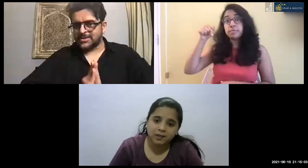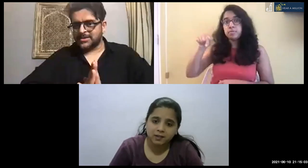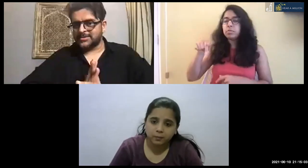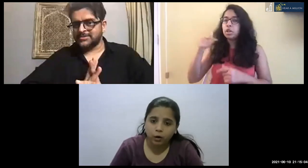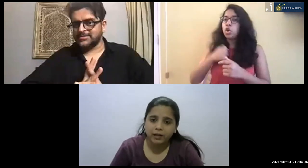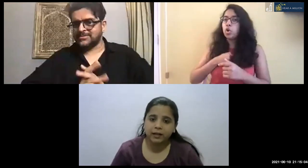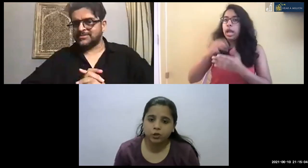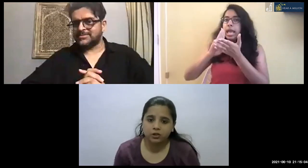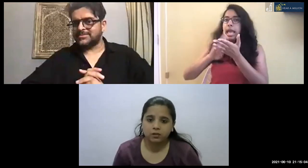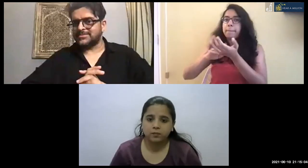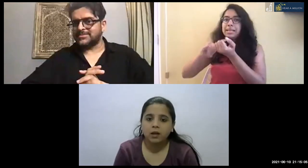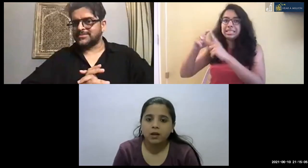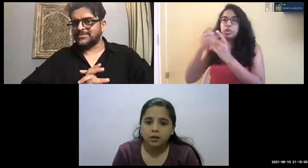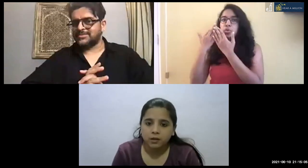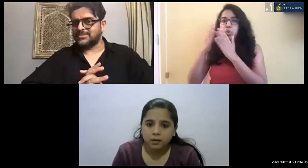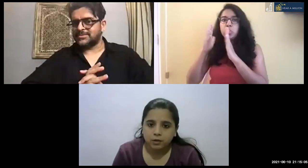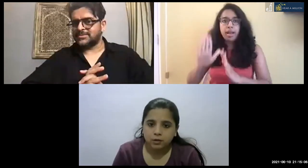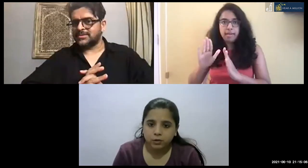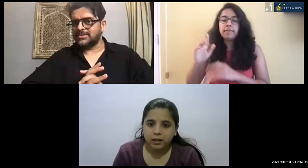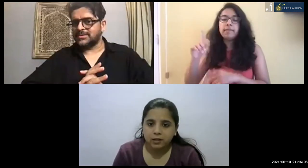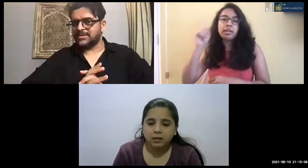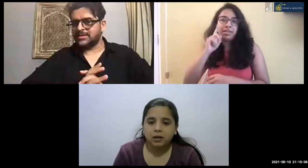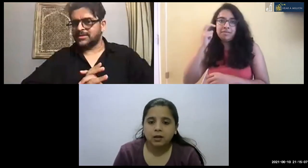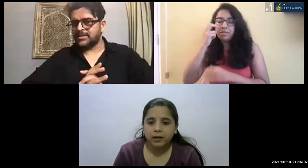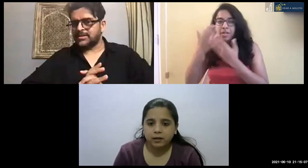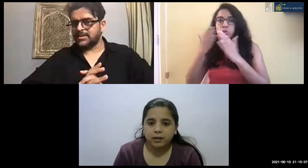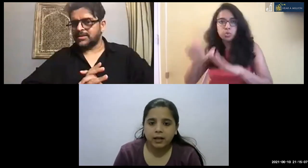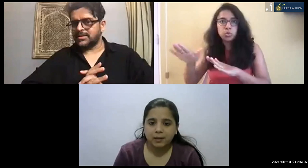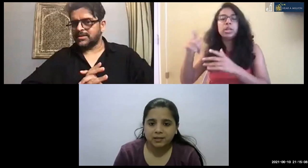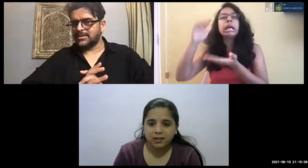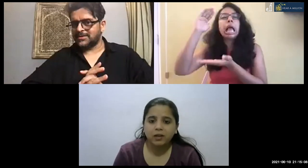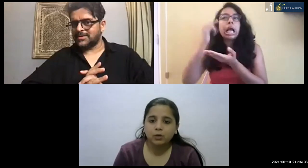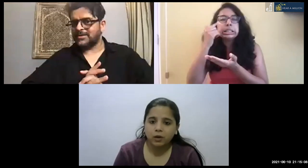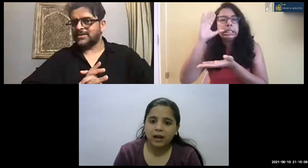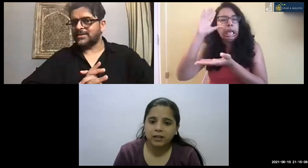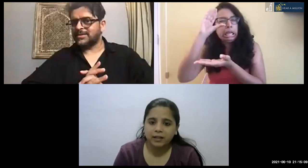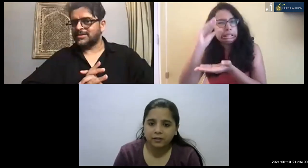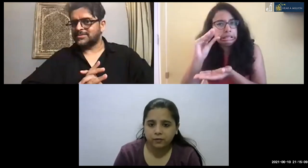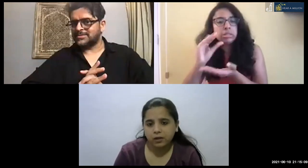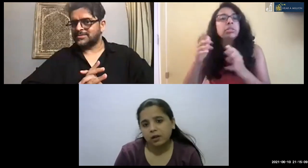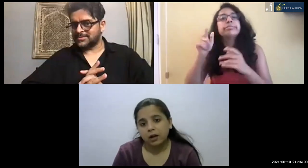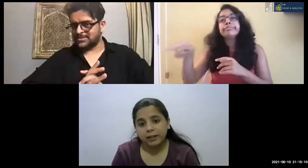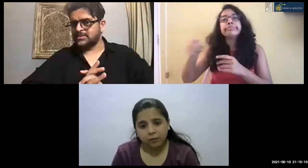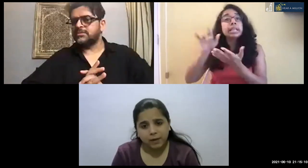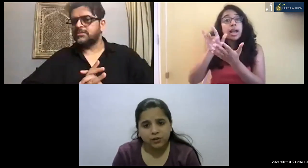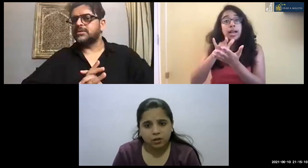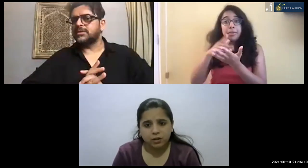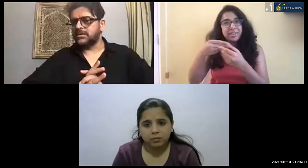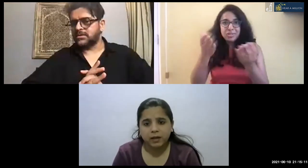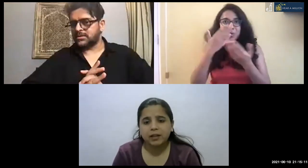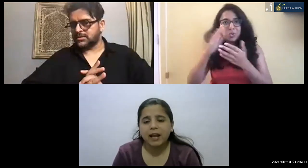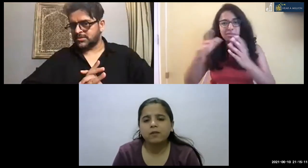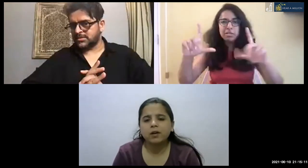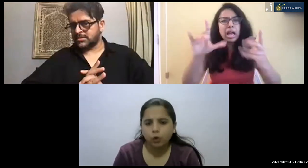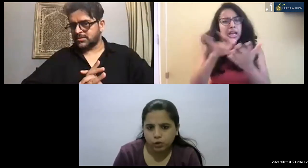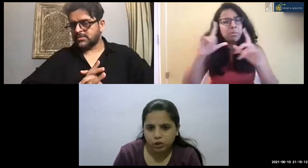online system, online education. So in here in MSSD, we do have the deaf blind children,